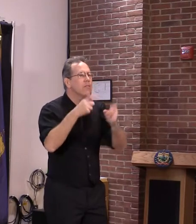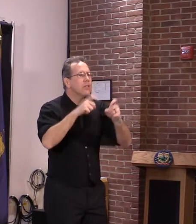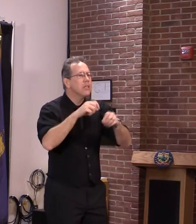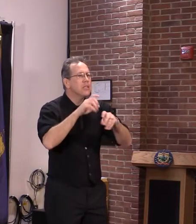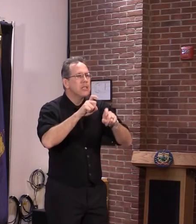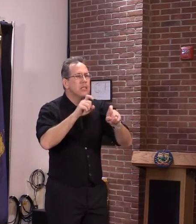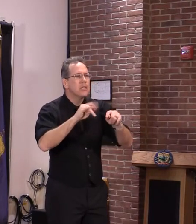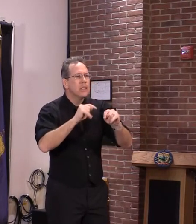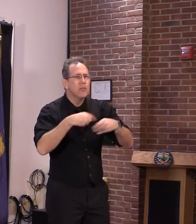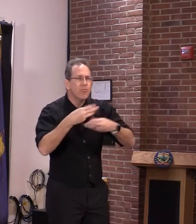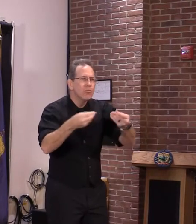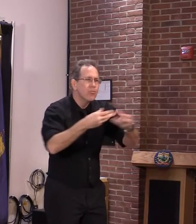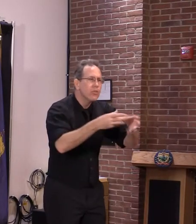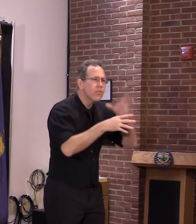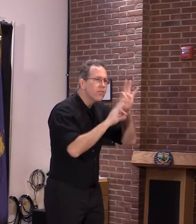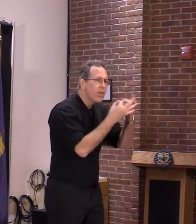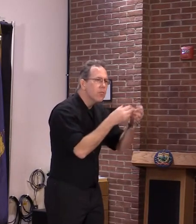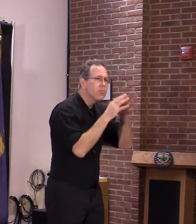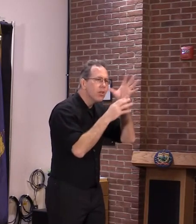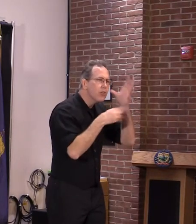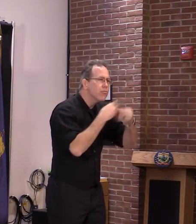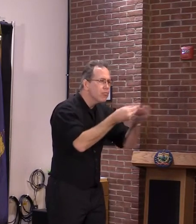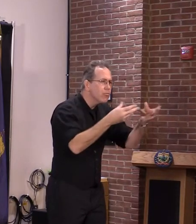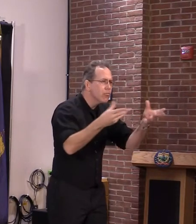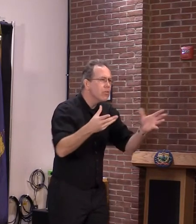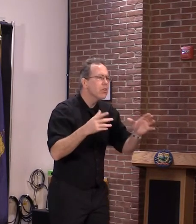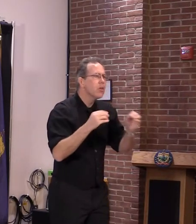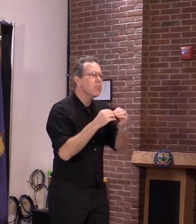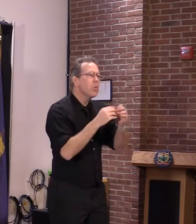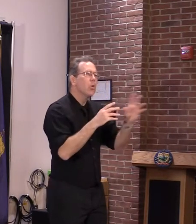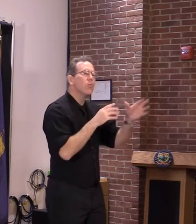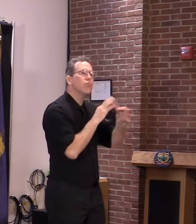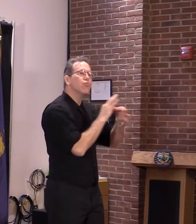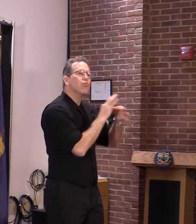degree of cooperation. I think it'll be easier for folks to comply with.